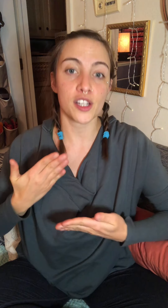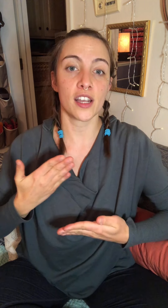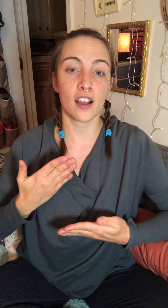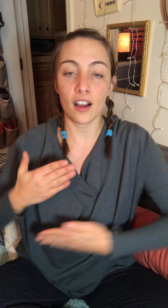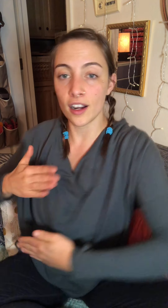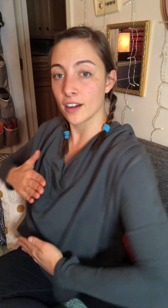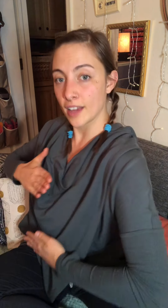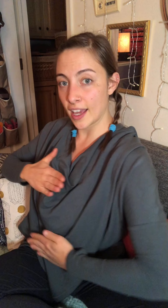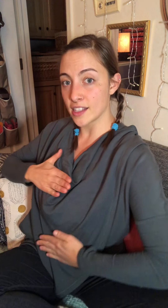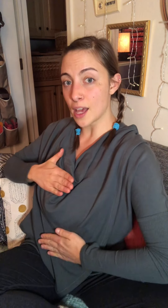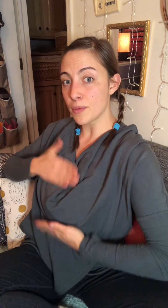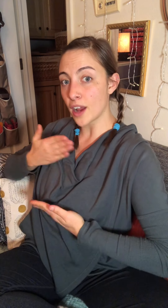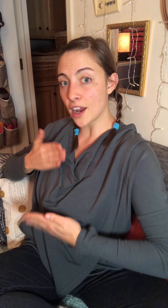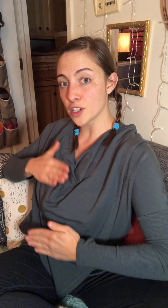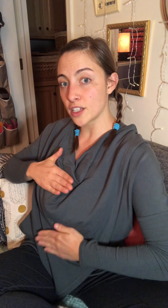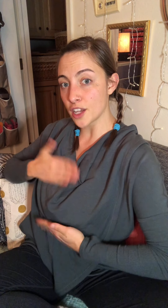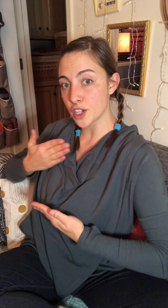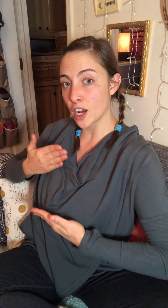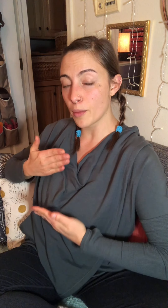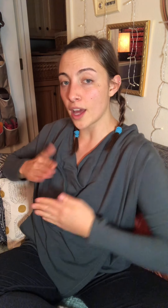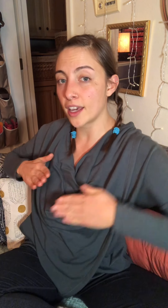brushing our hands up. They're actually touching our body.